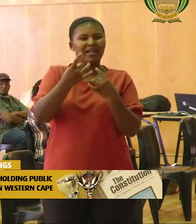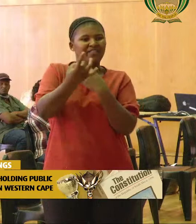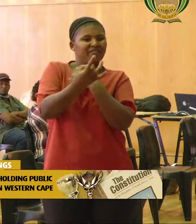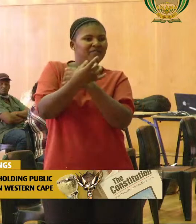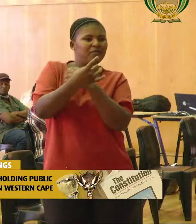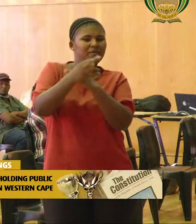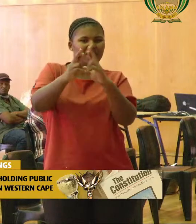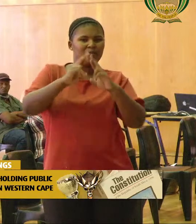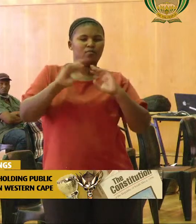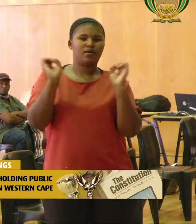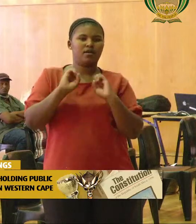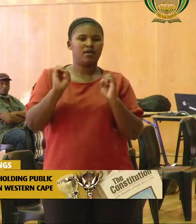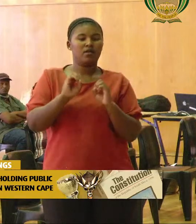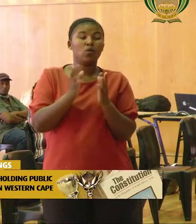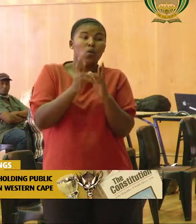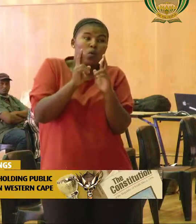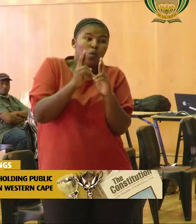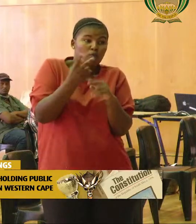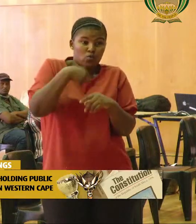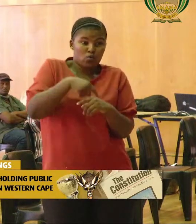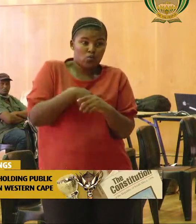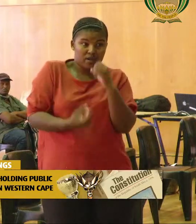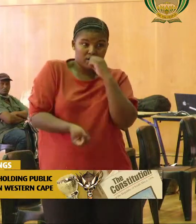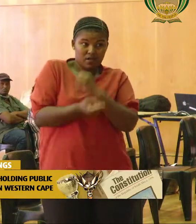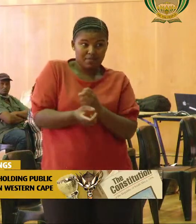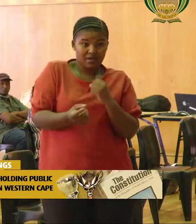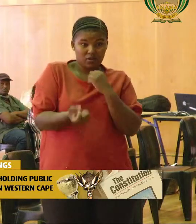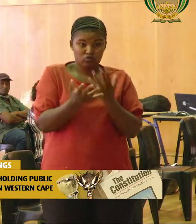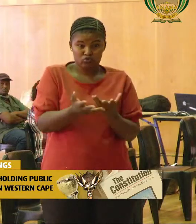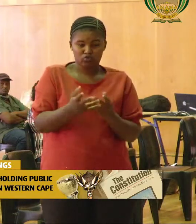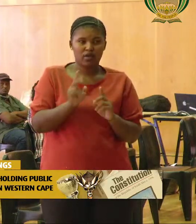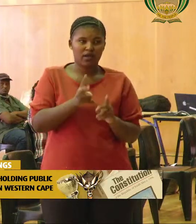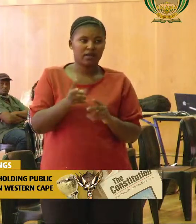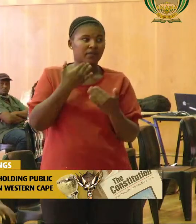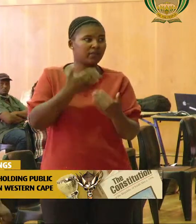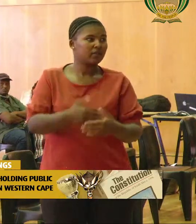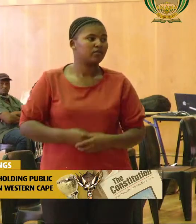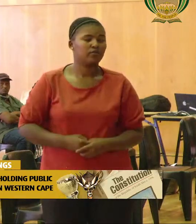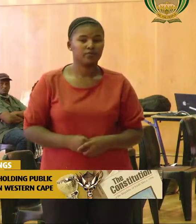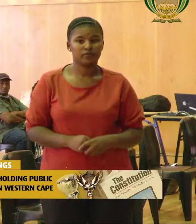hope sizophinde si-experience into eyi-one once and again. Thank you.